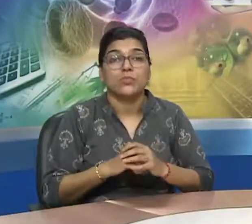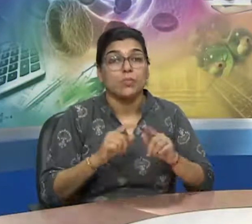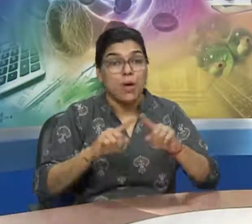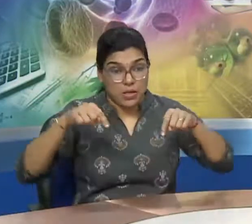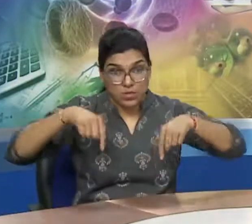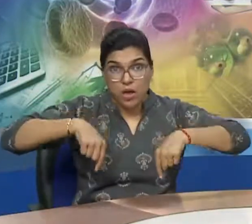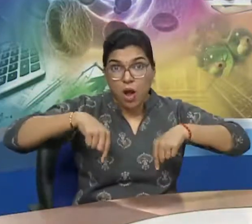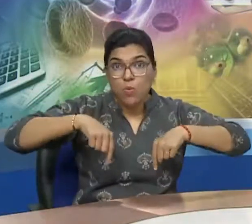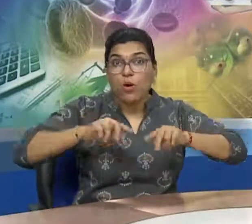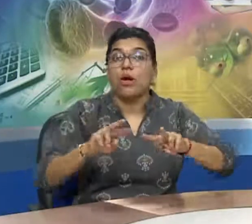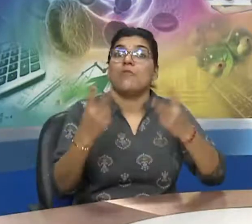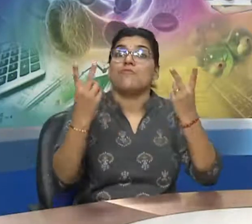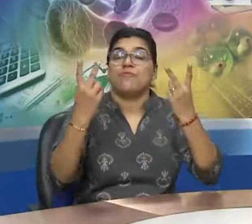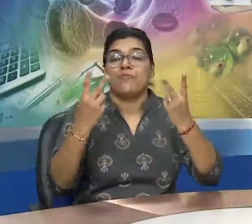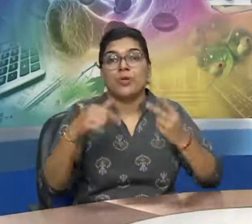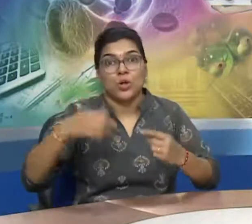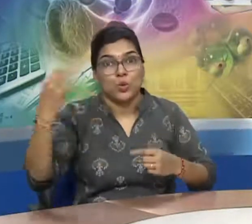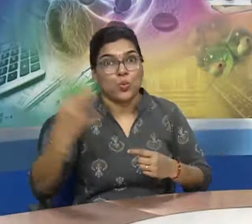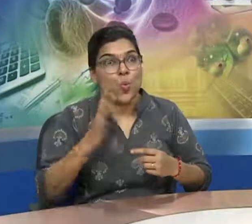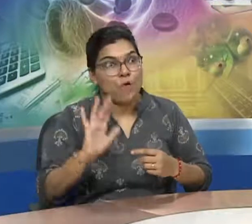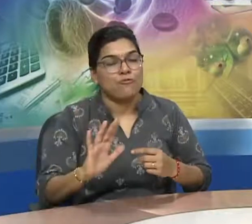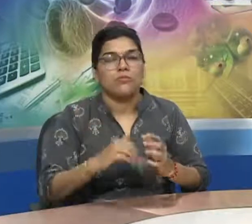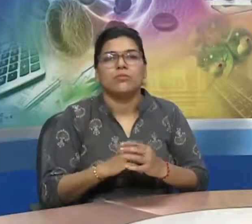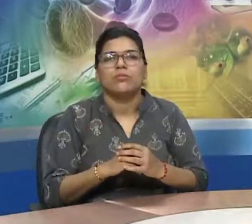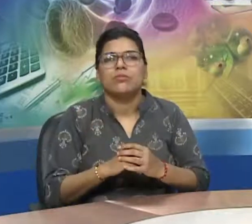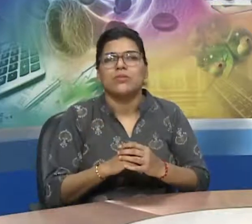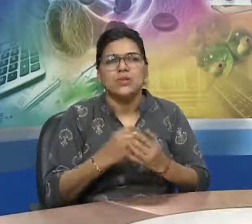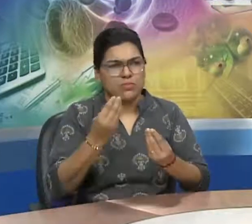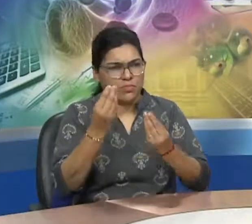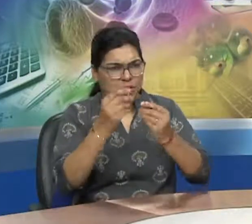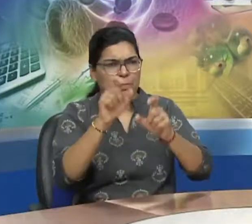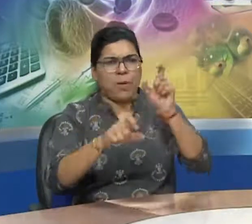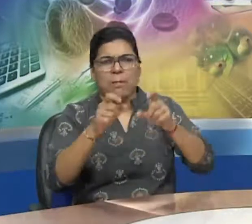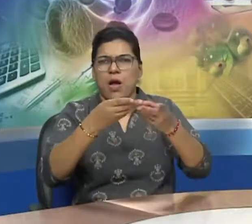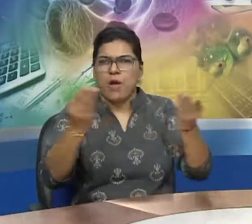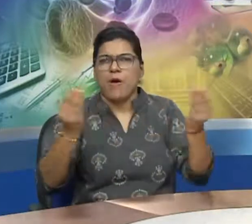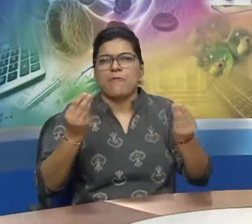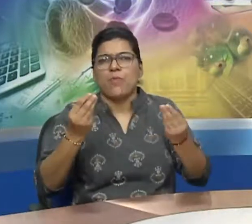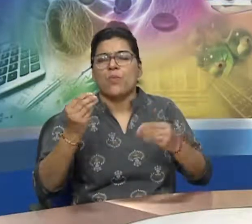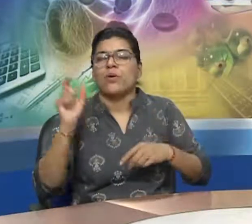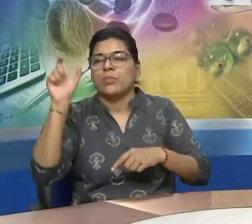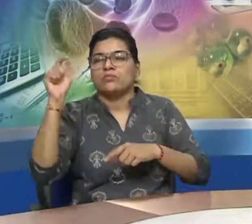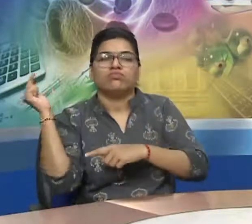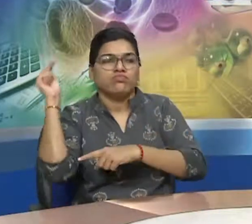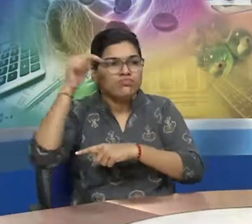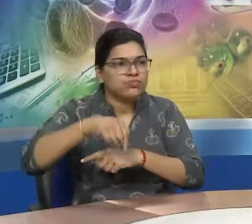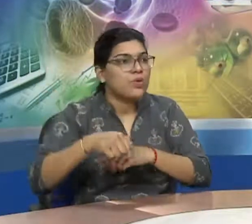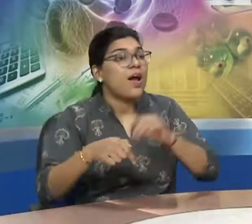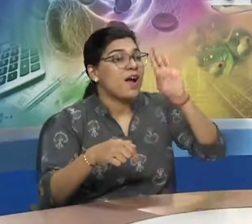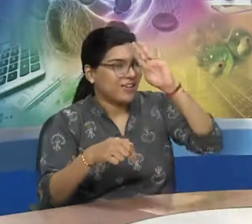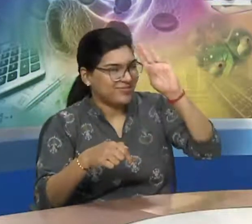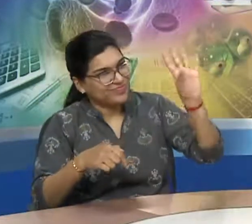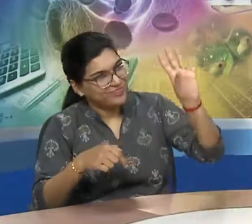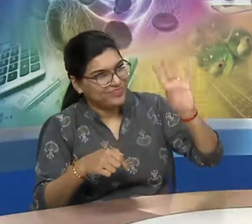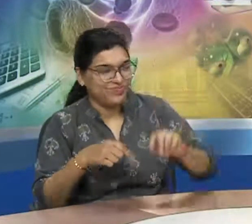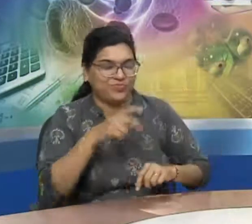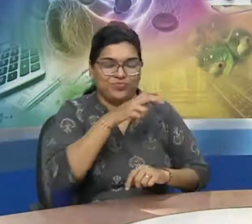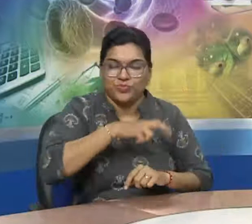It was the older time. But nowadays, in today's time, in the modern